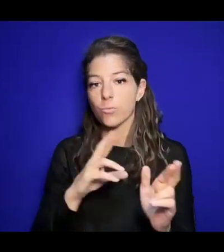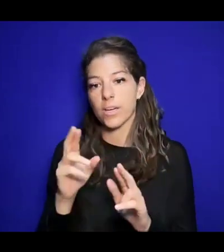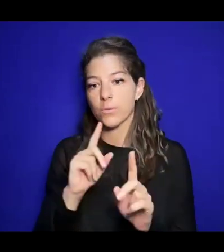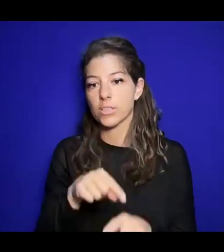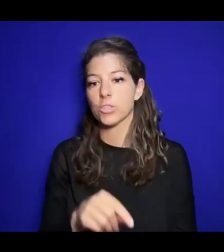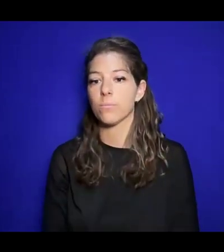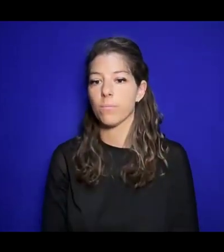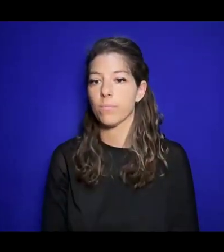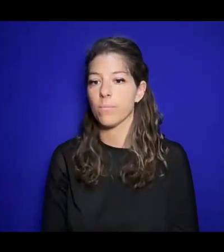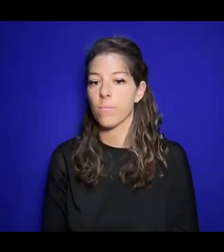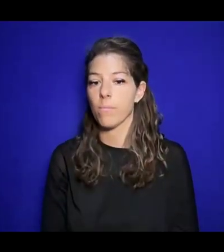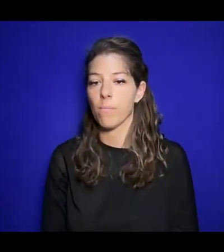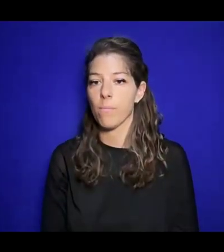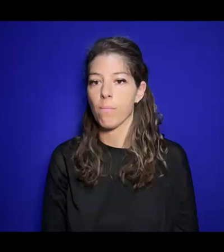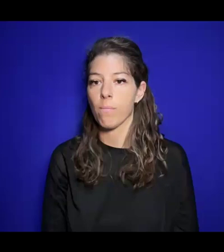answer.